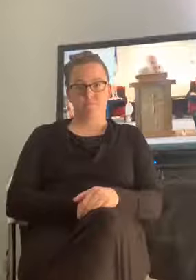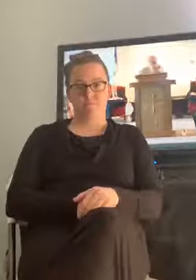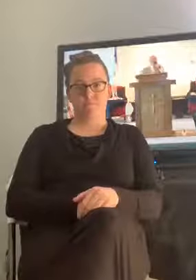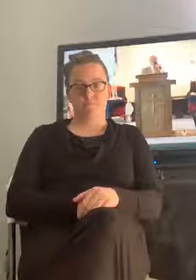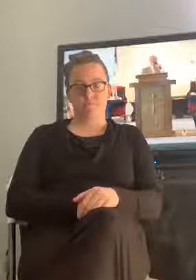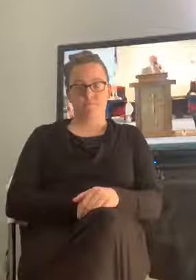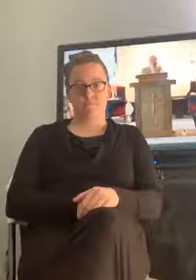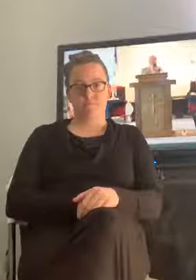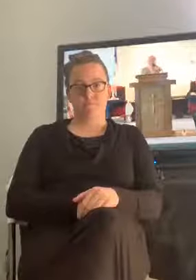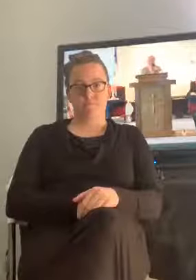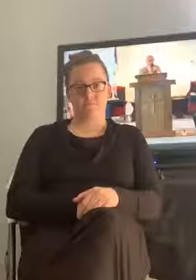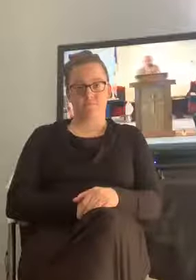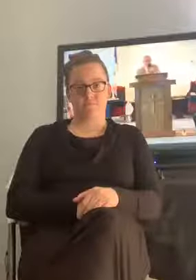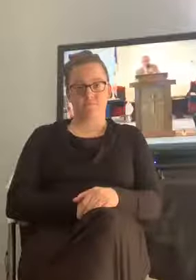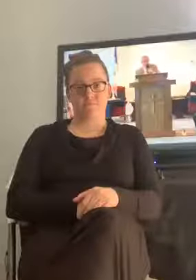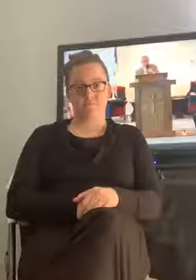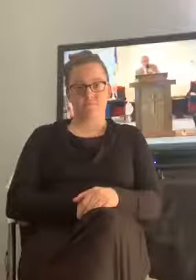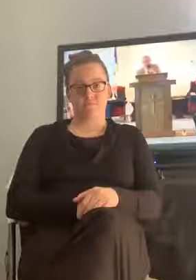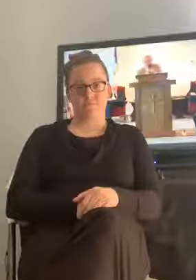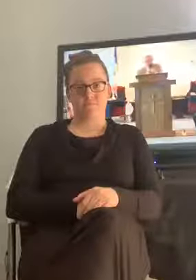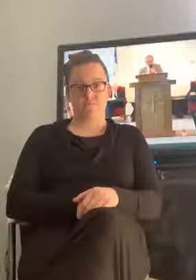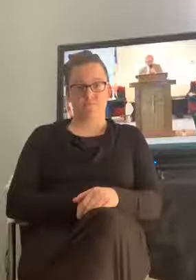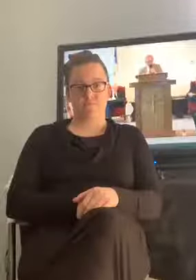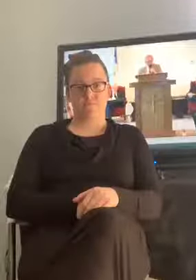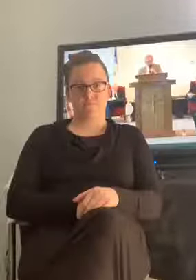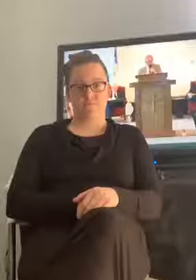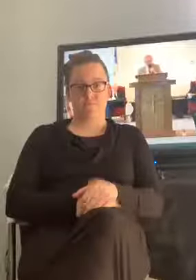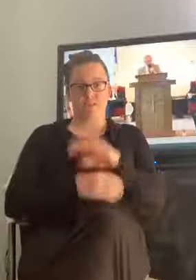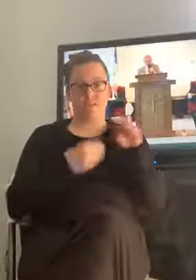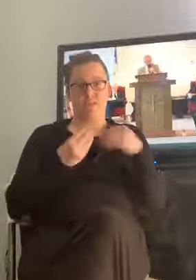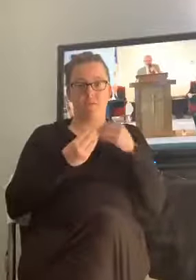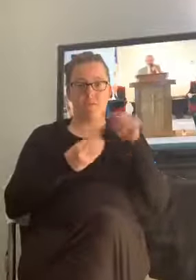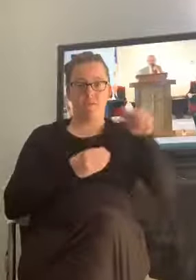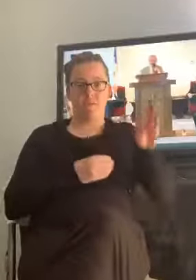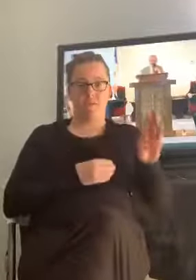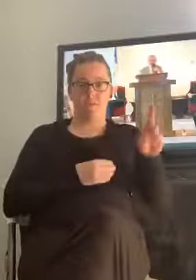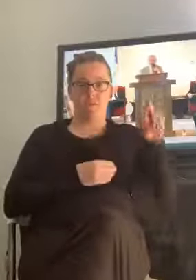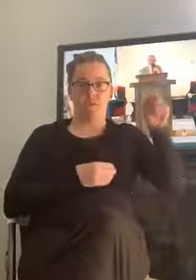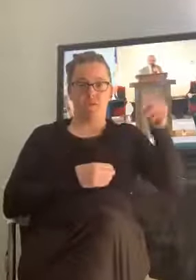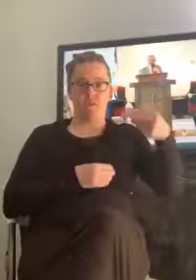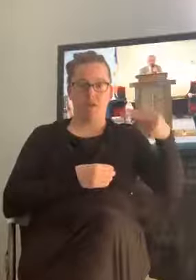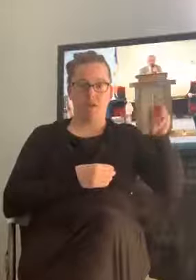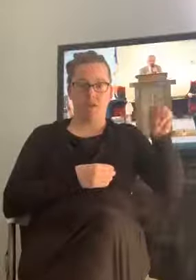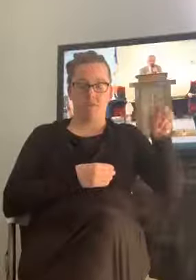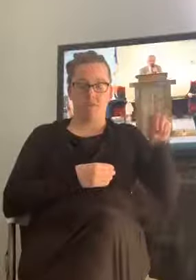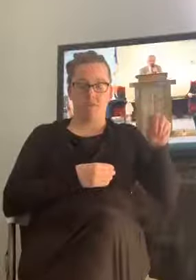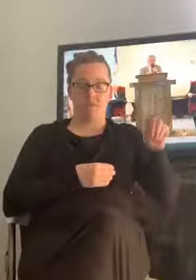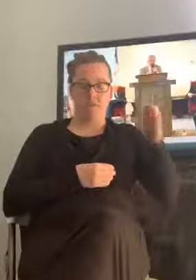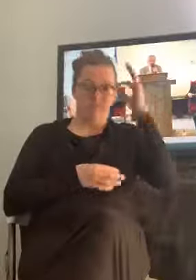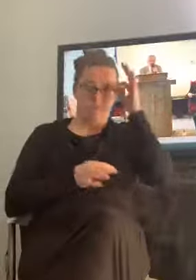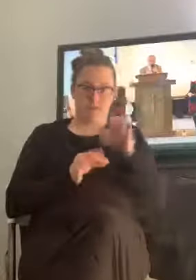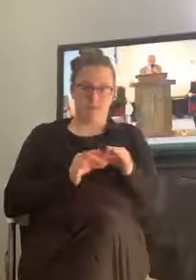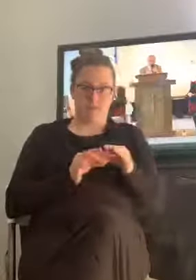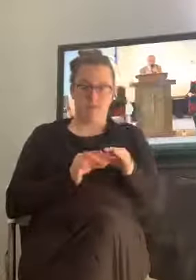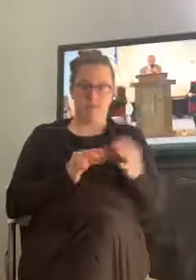in regards to Abraham's faith, he connects